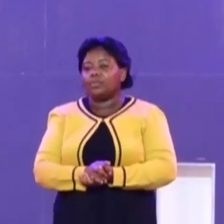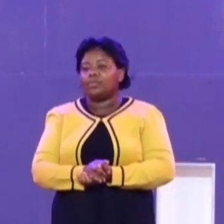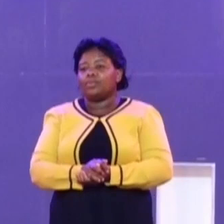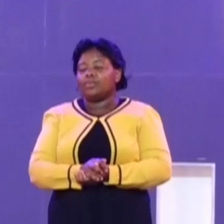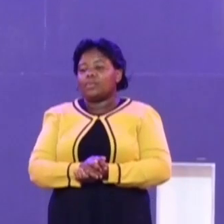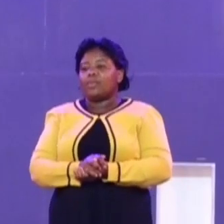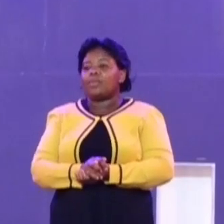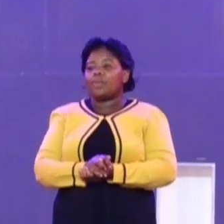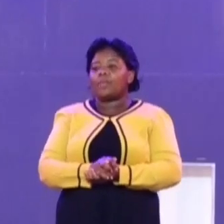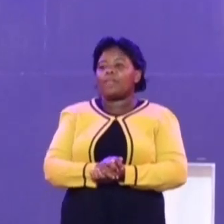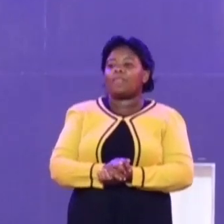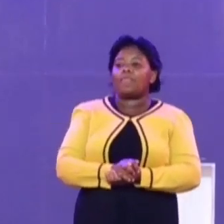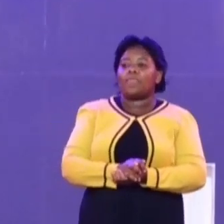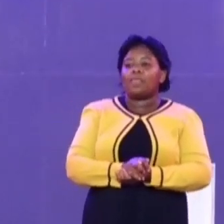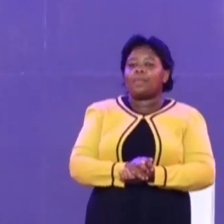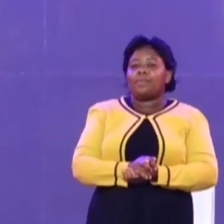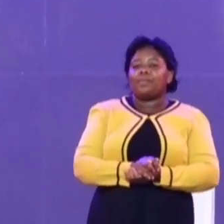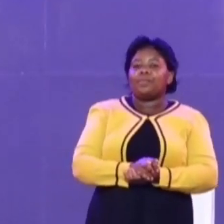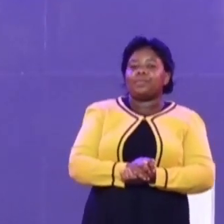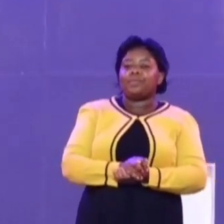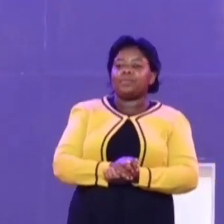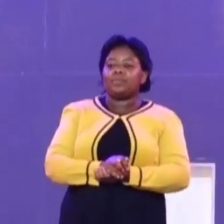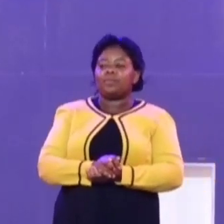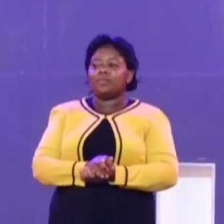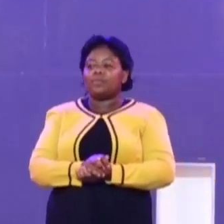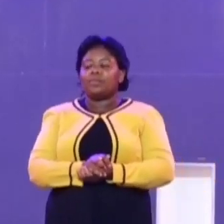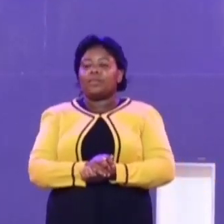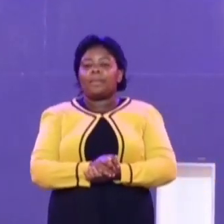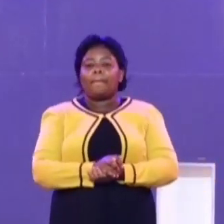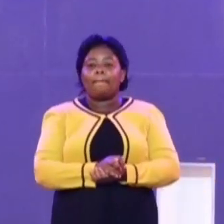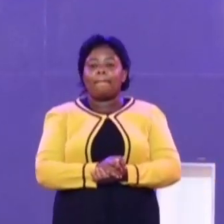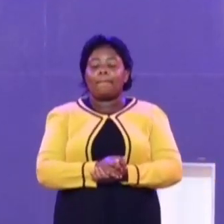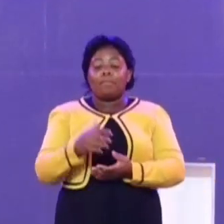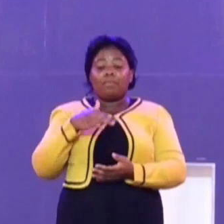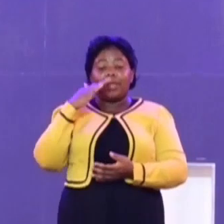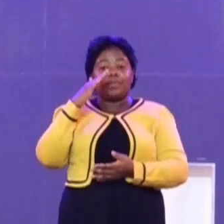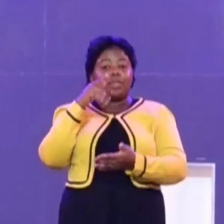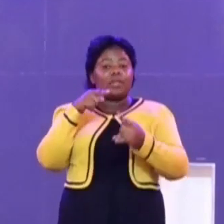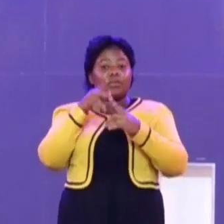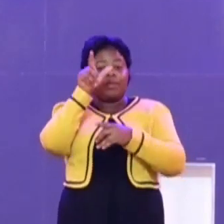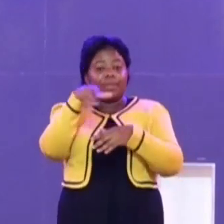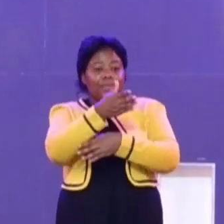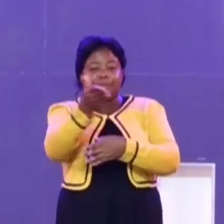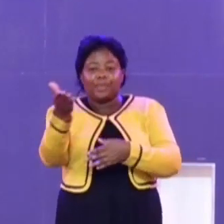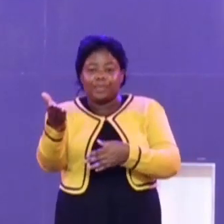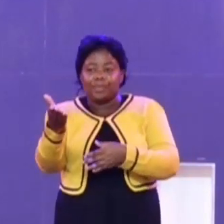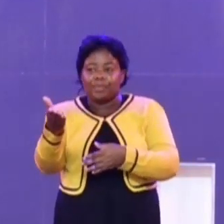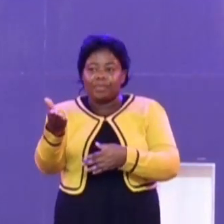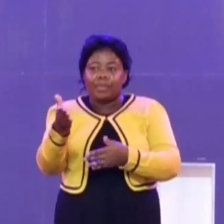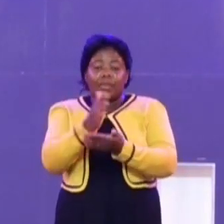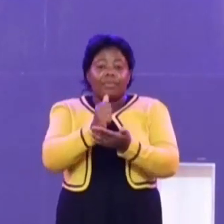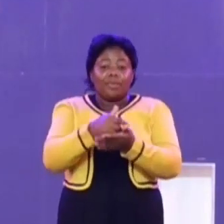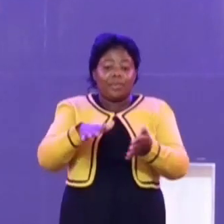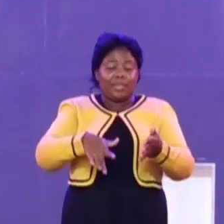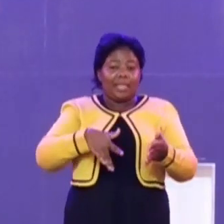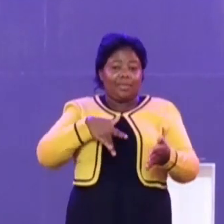Oh my God. Am I speaking to someone? Nina gwenjogera jali. Am I speaking to someone? Nina gwenjogera naye. Zibanange mpulira